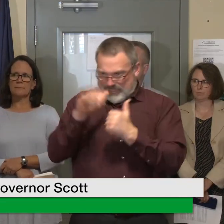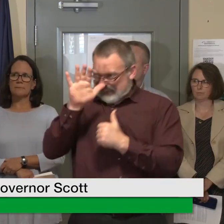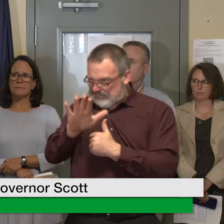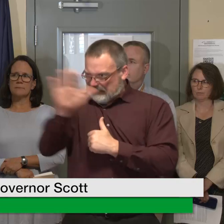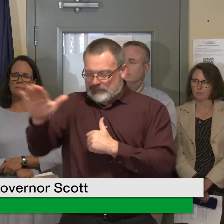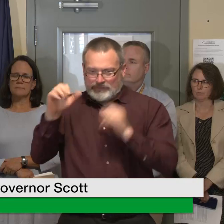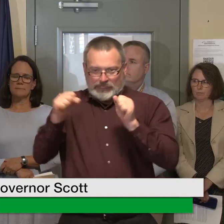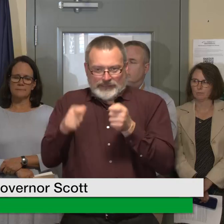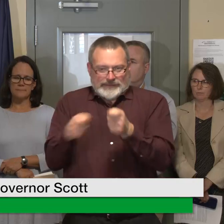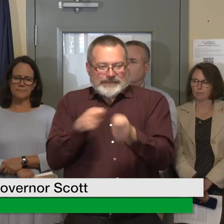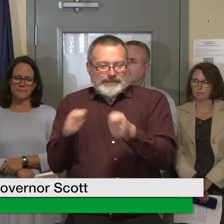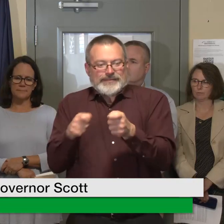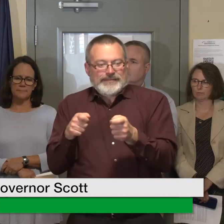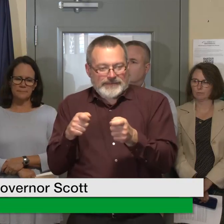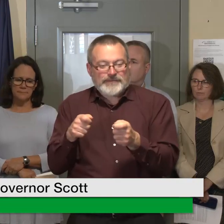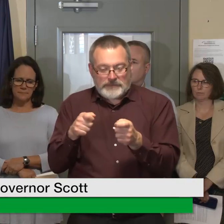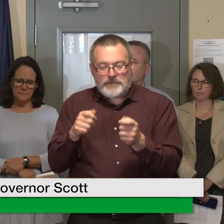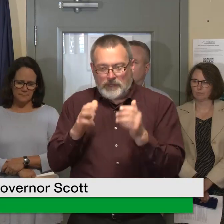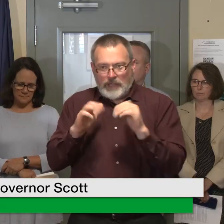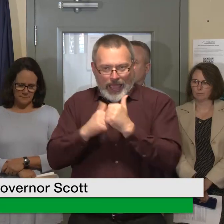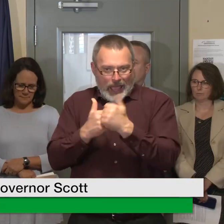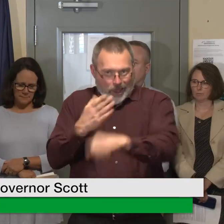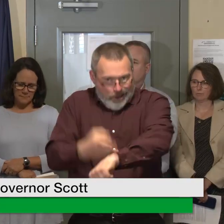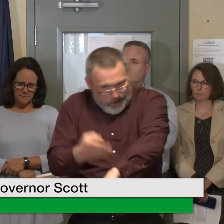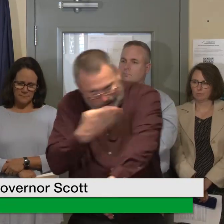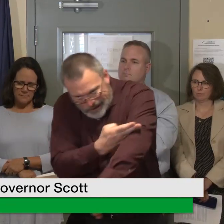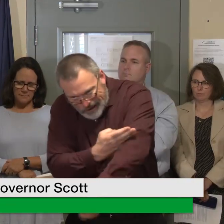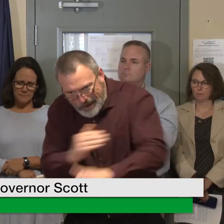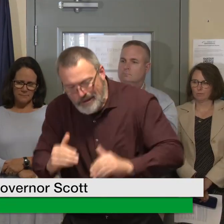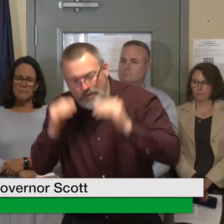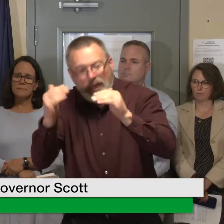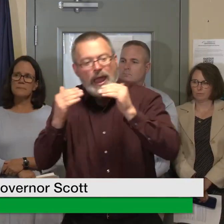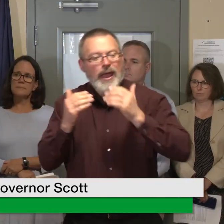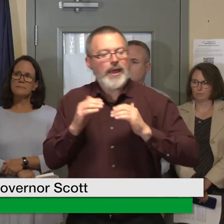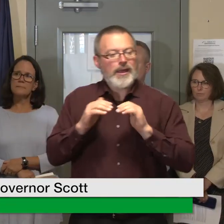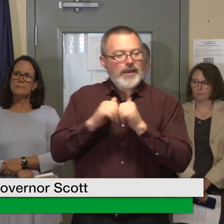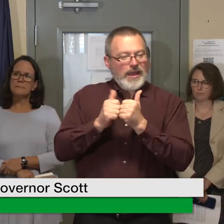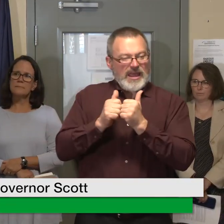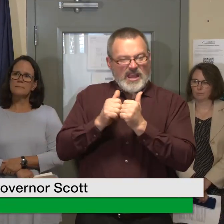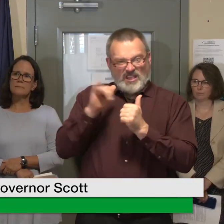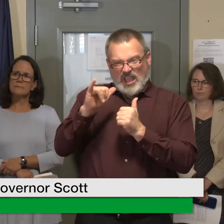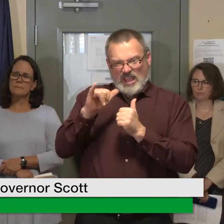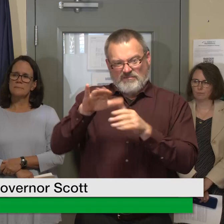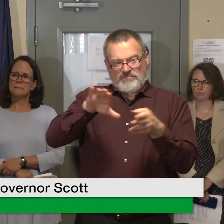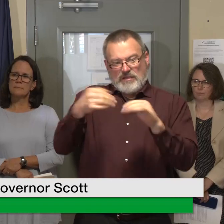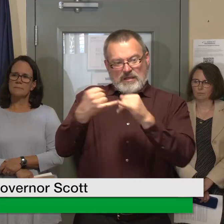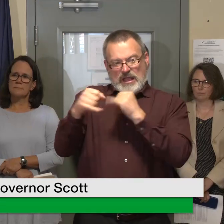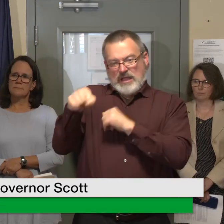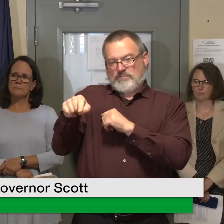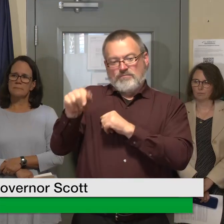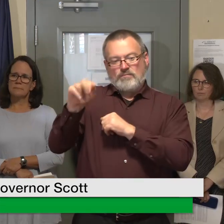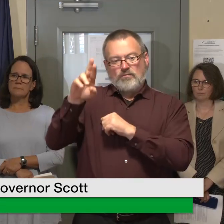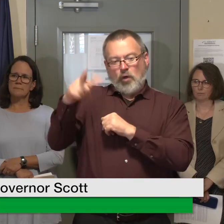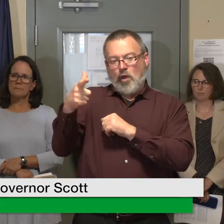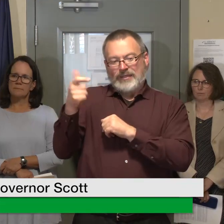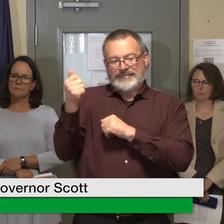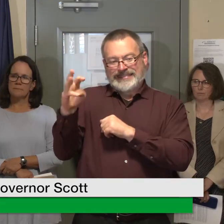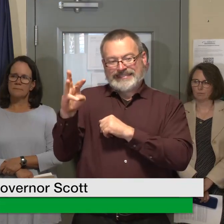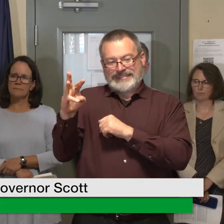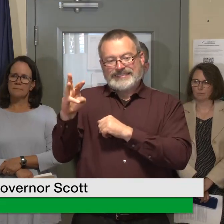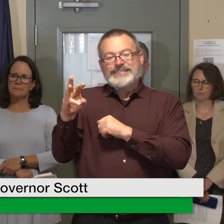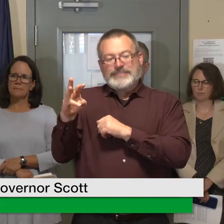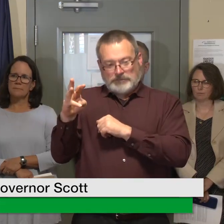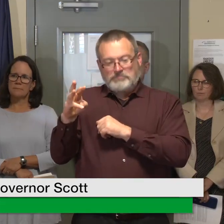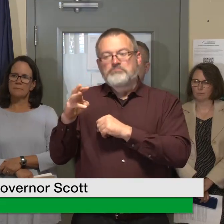this fall. There's a date, August 16th, that Vermont Emergency Management would like towns to let them know what